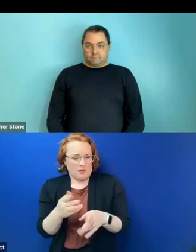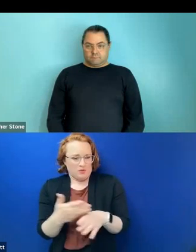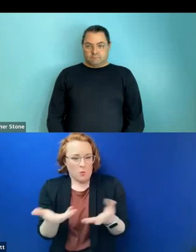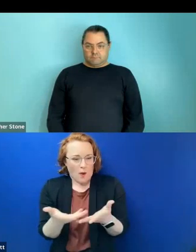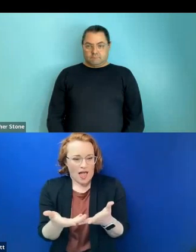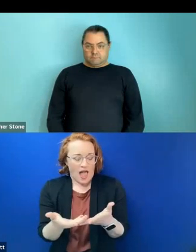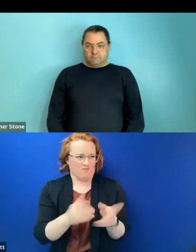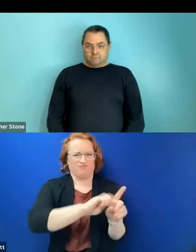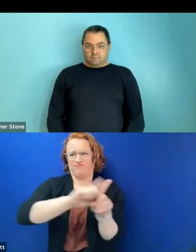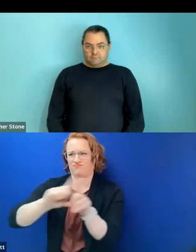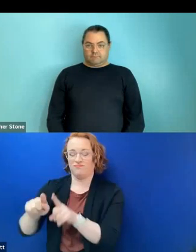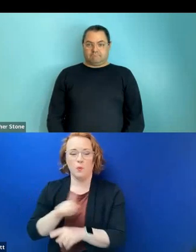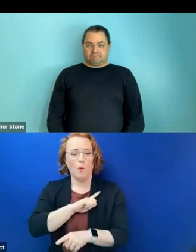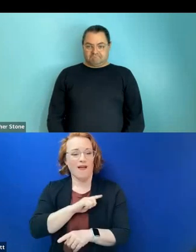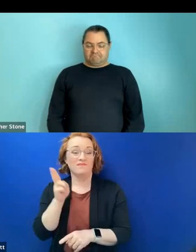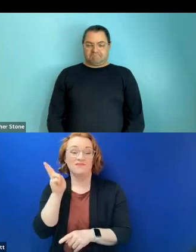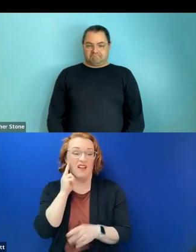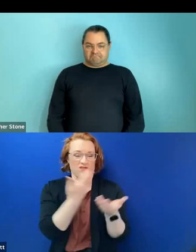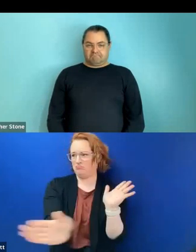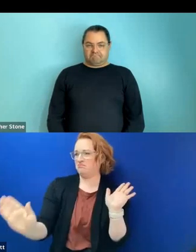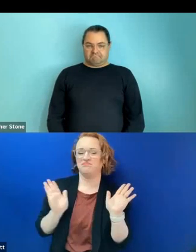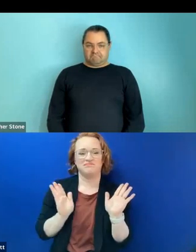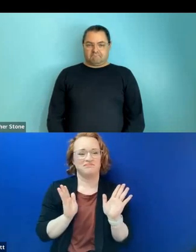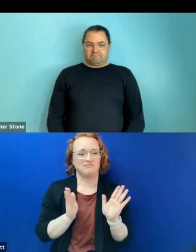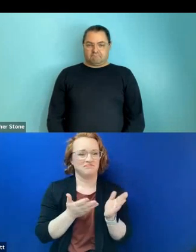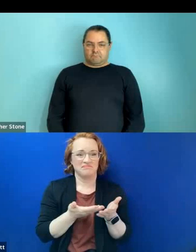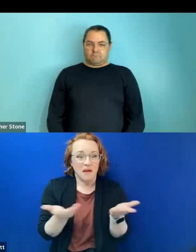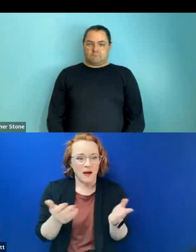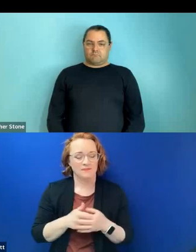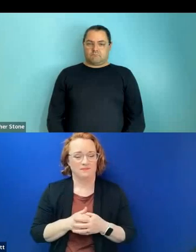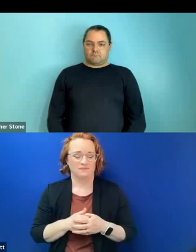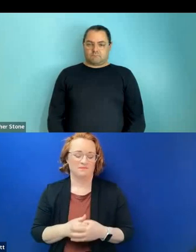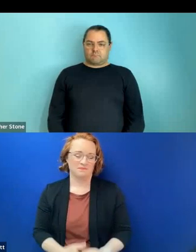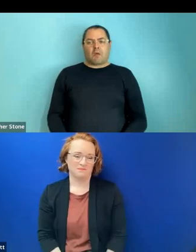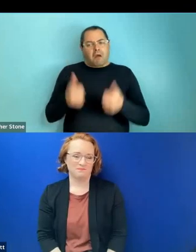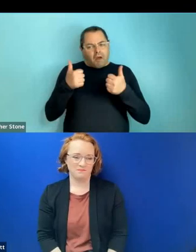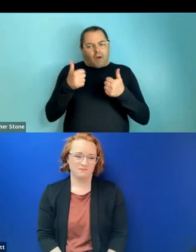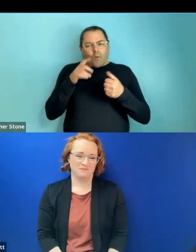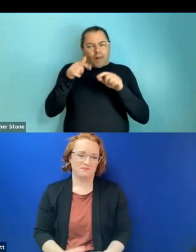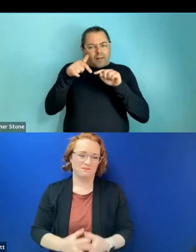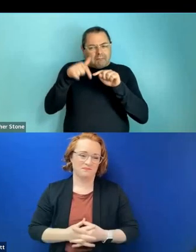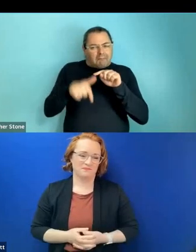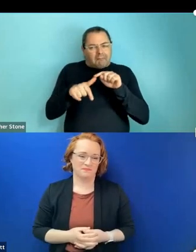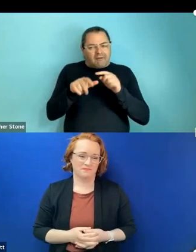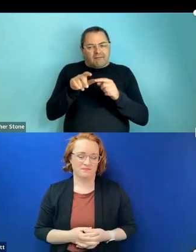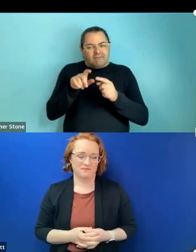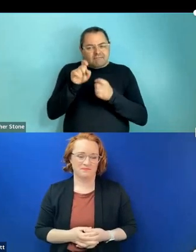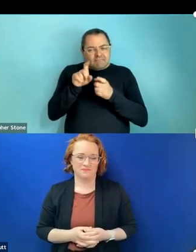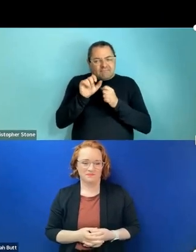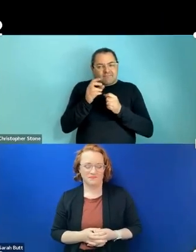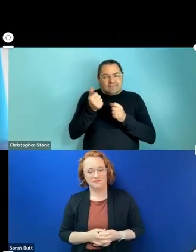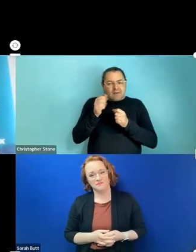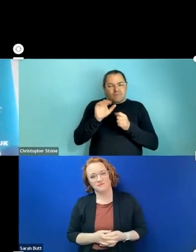are, and deaf people are everywhere. Sure. Okay. Well, we'll obviously delve into that a little bit further, and maybe some of your